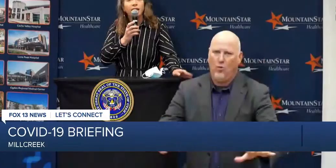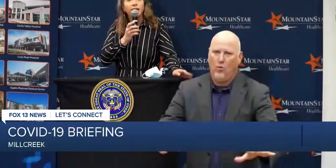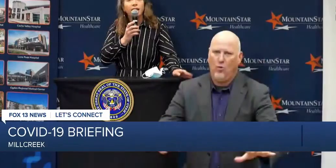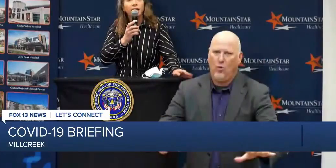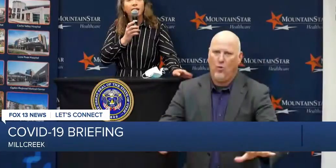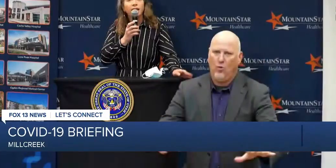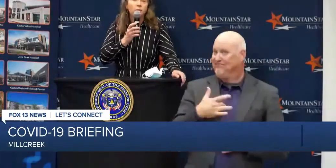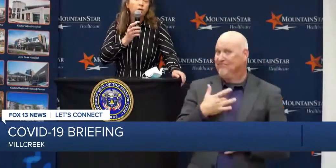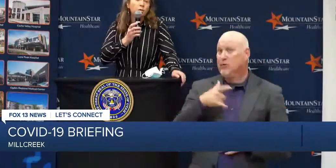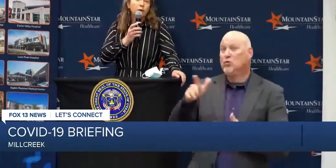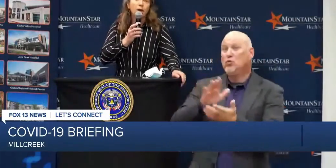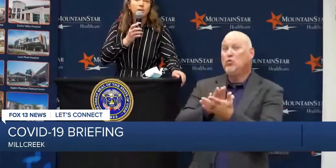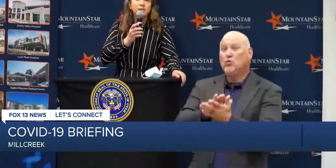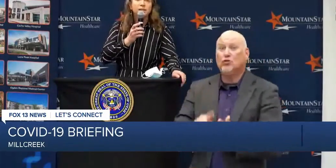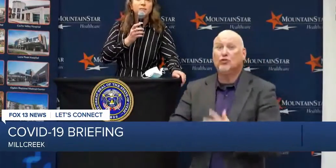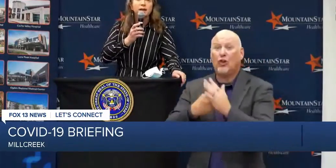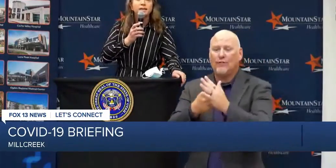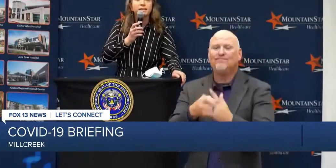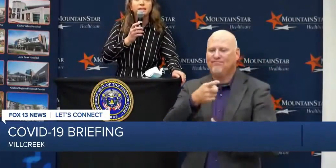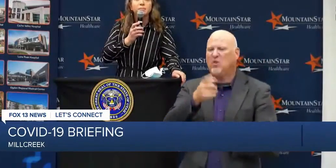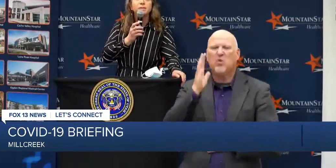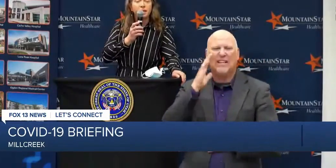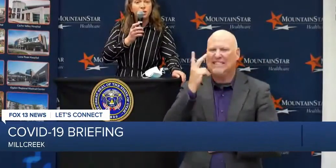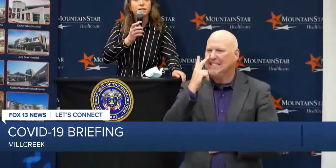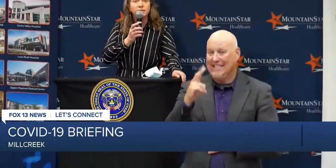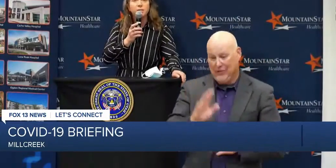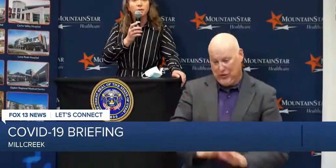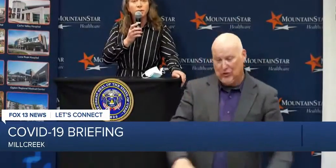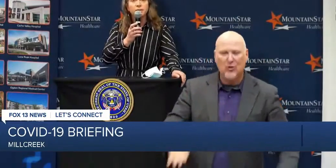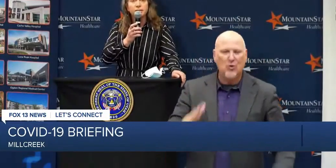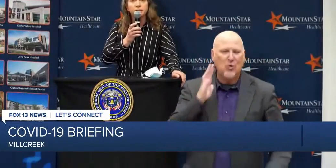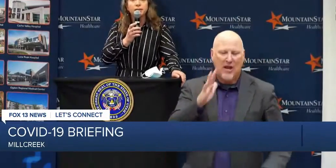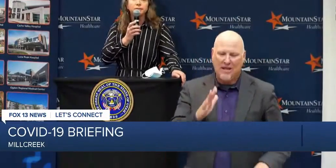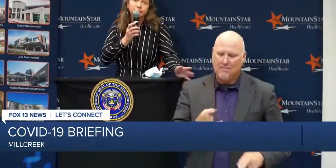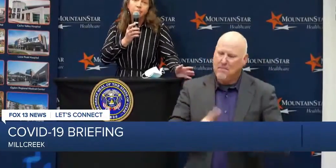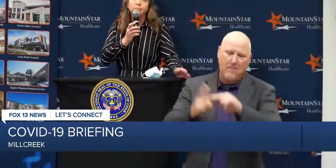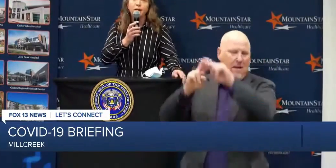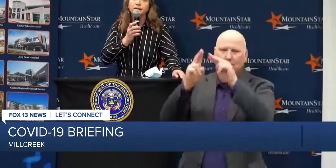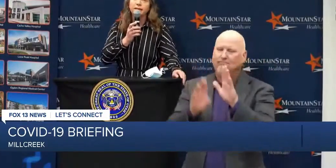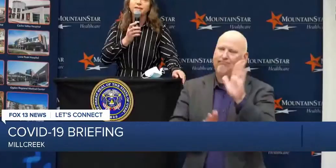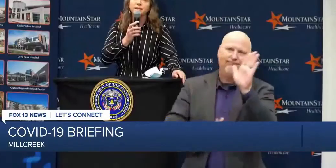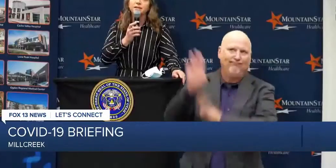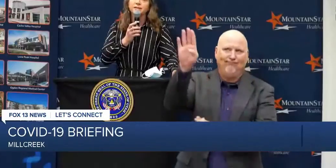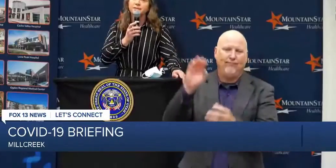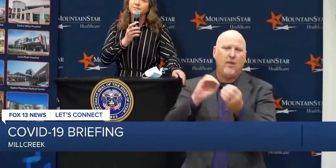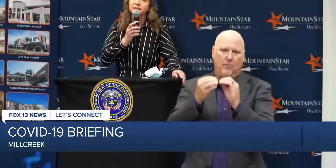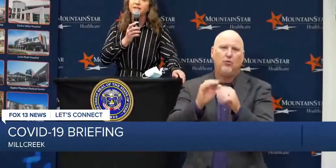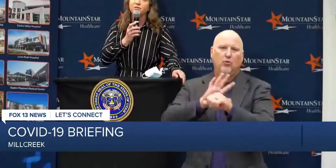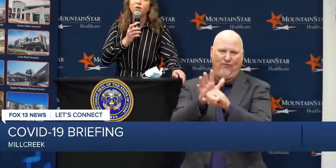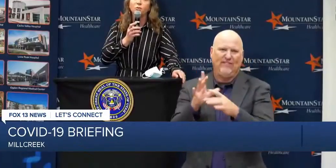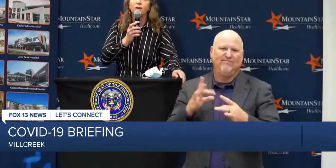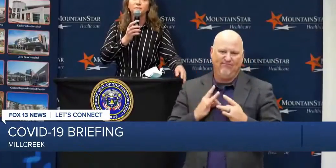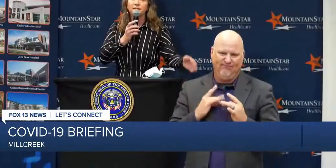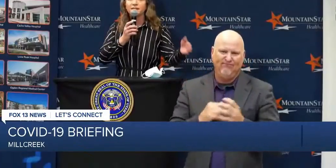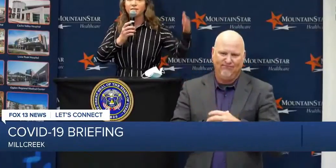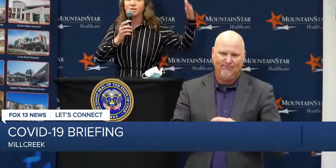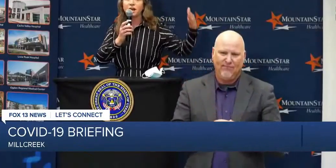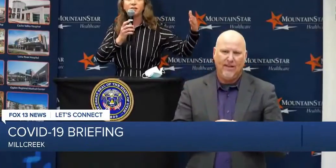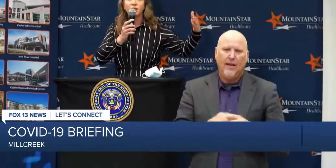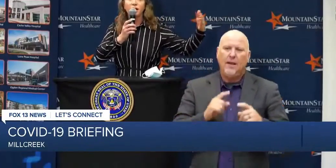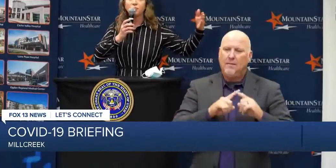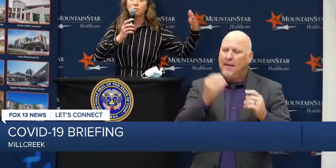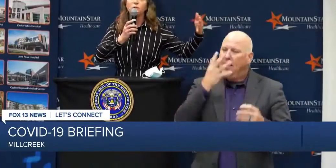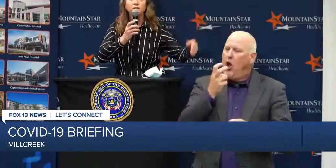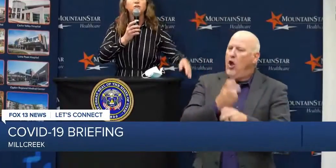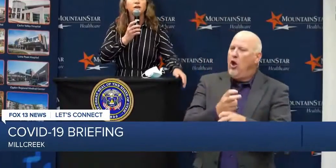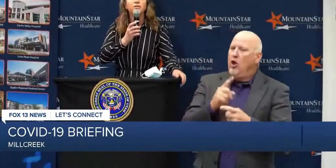in that age group alone, we are still looking to see potentially some increases. But modeling is a difficult one. There's a